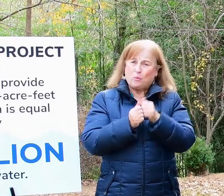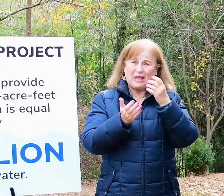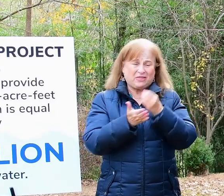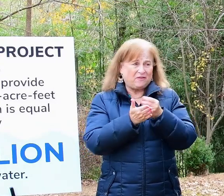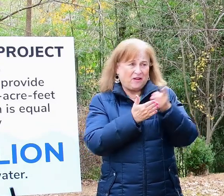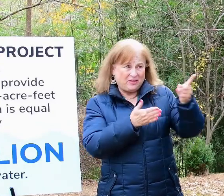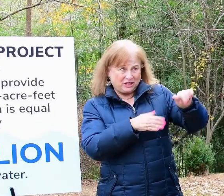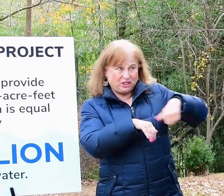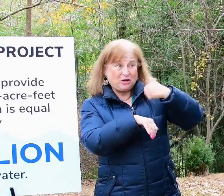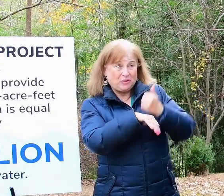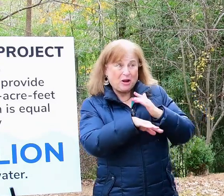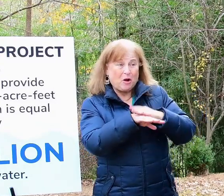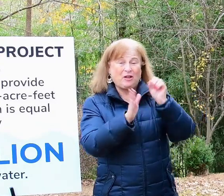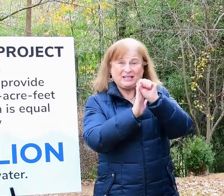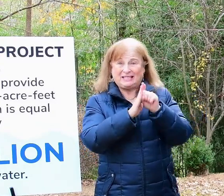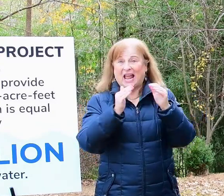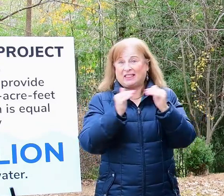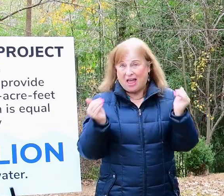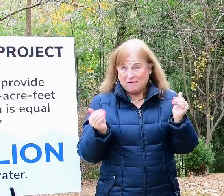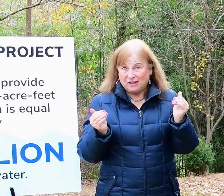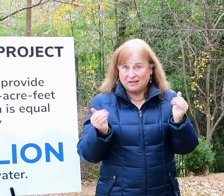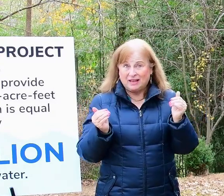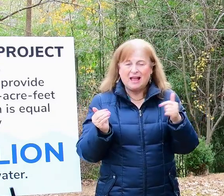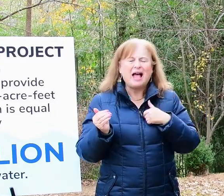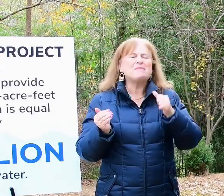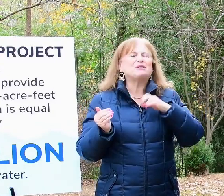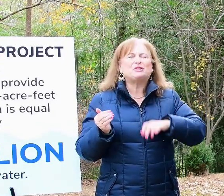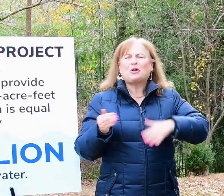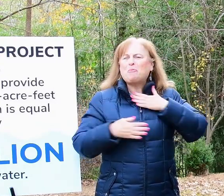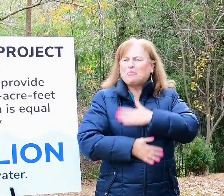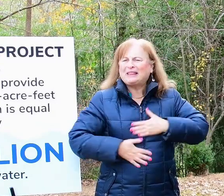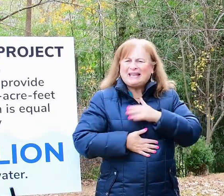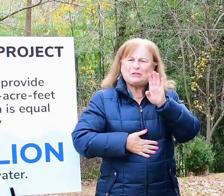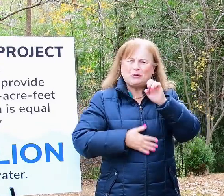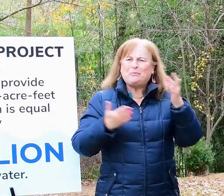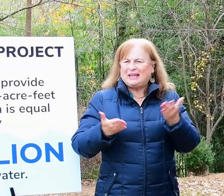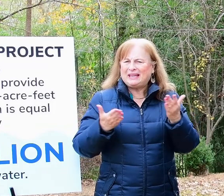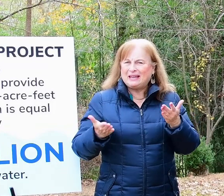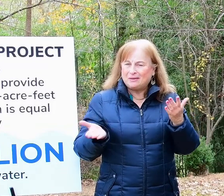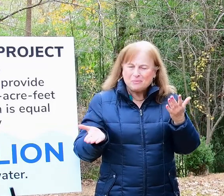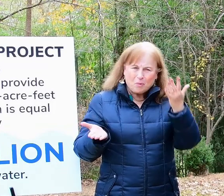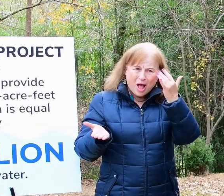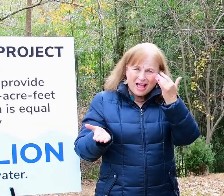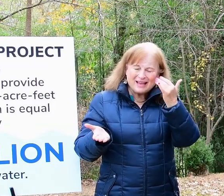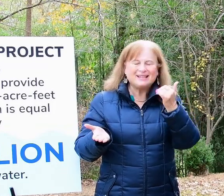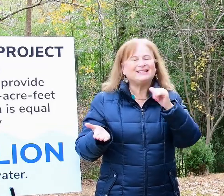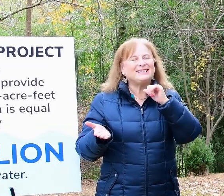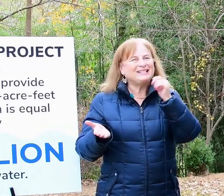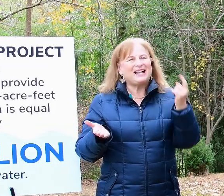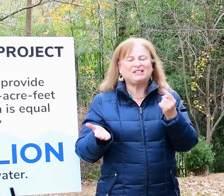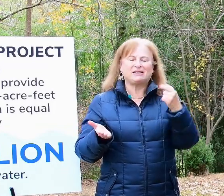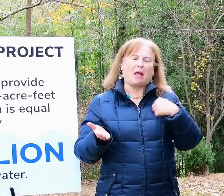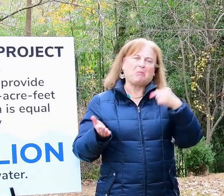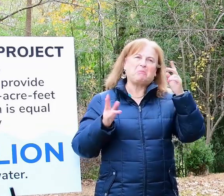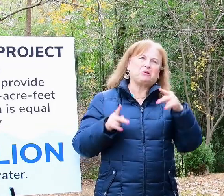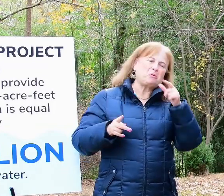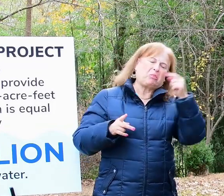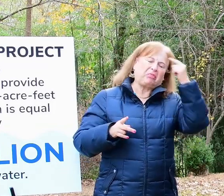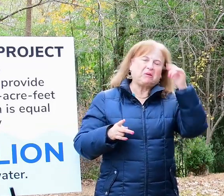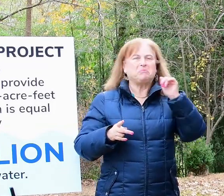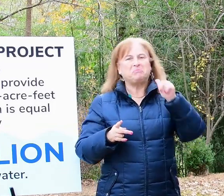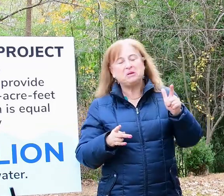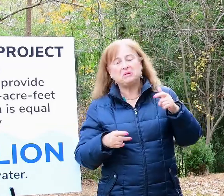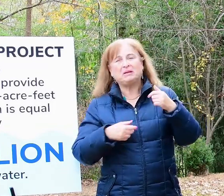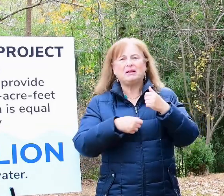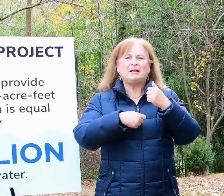fund that she created on the state level. And I am so pleased to be here because it's not just someone who thinks of the bill